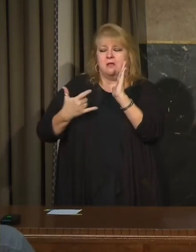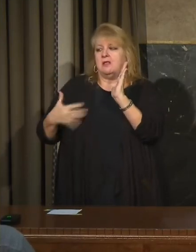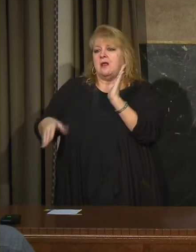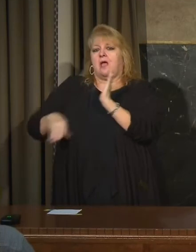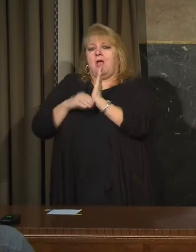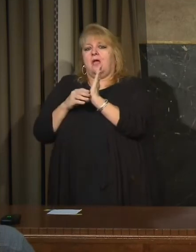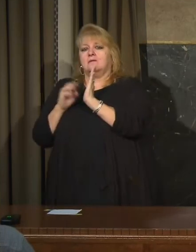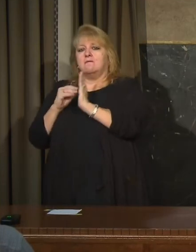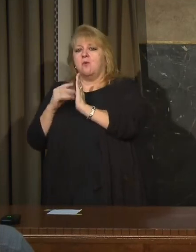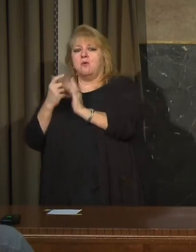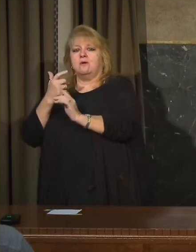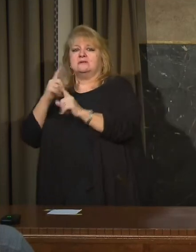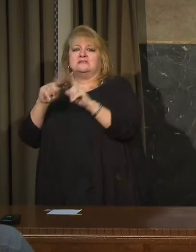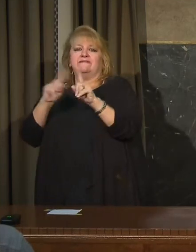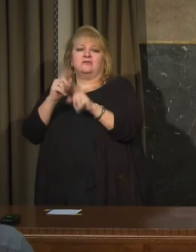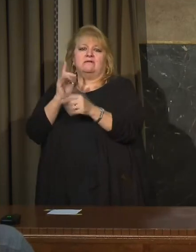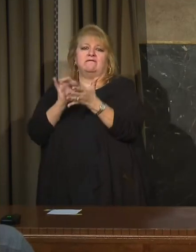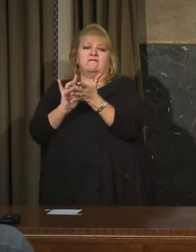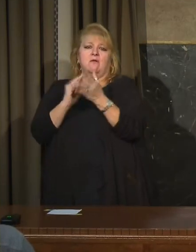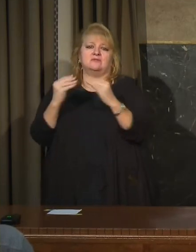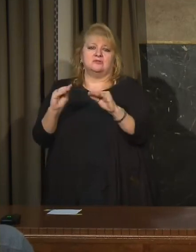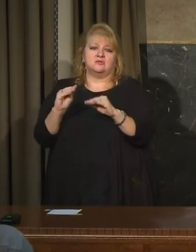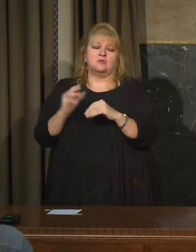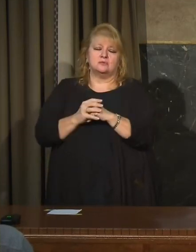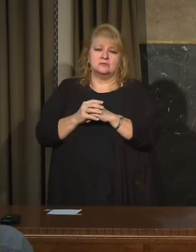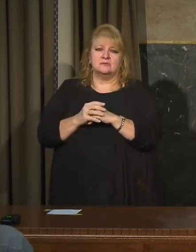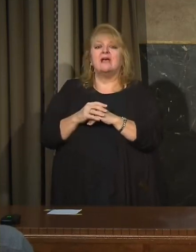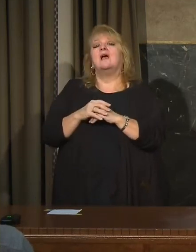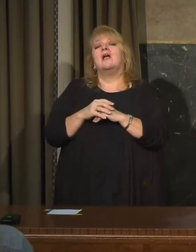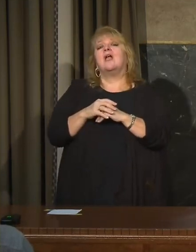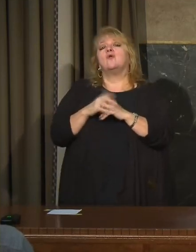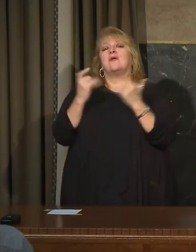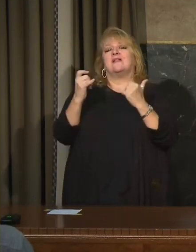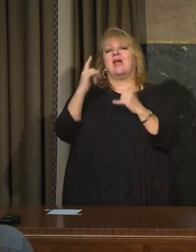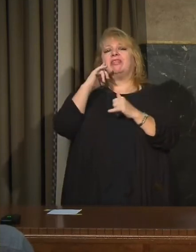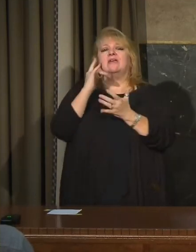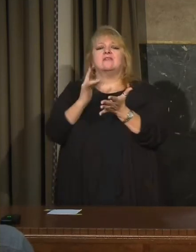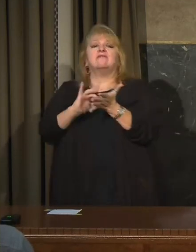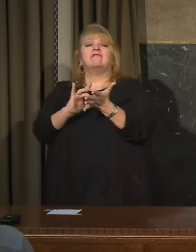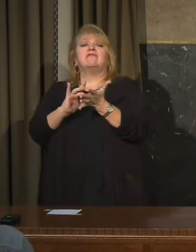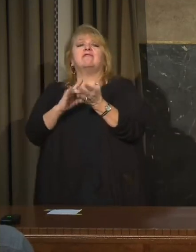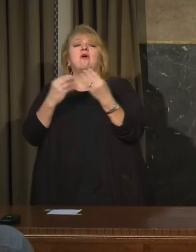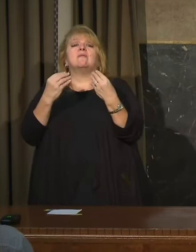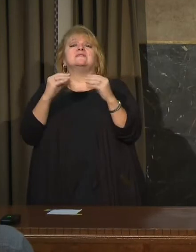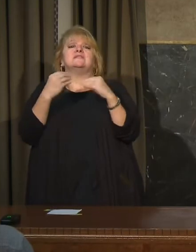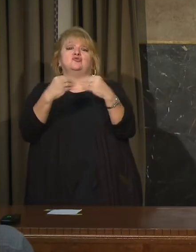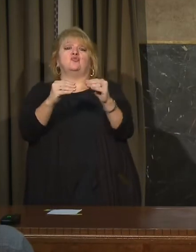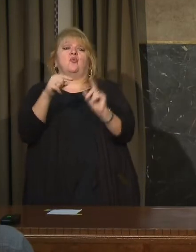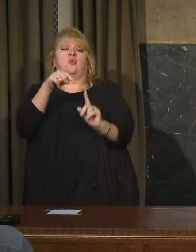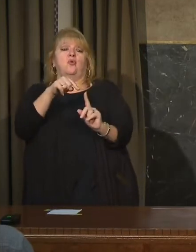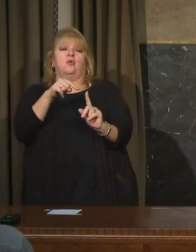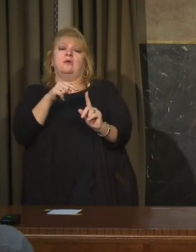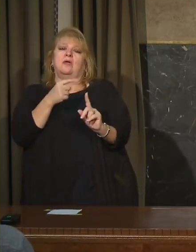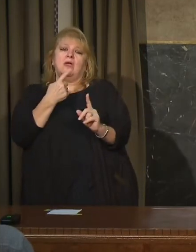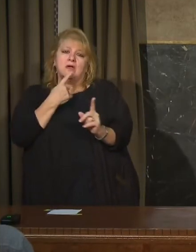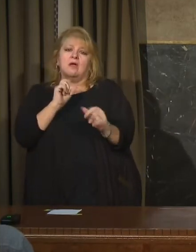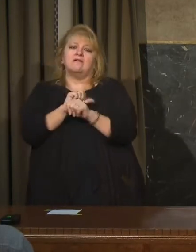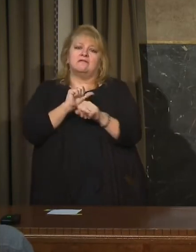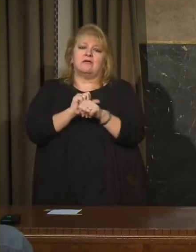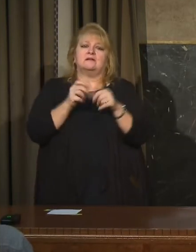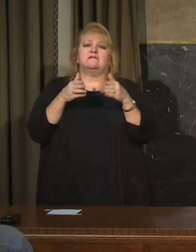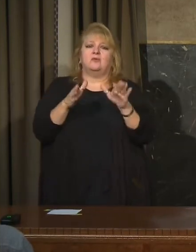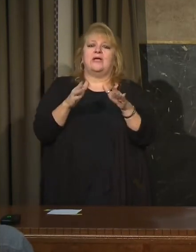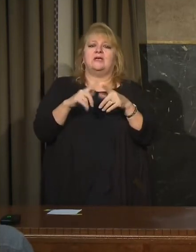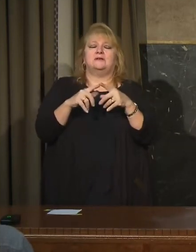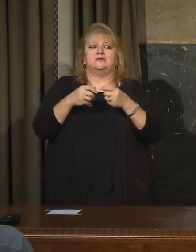clear. I mean, at this point, I think pharmacies are and will continue to be a really effective way of moving vaccine out